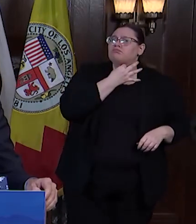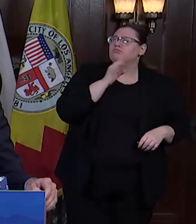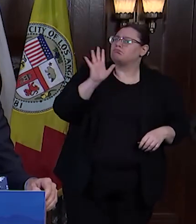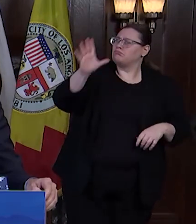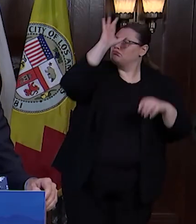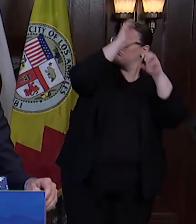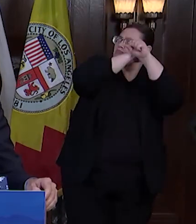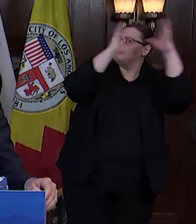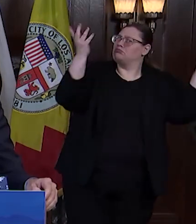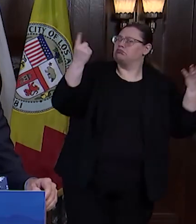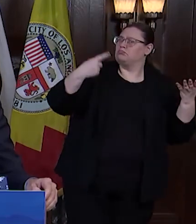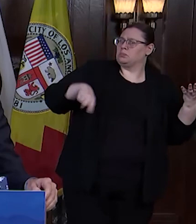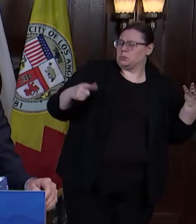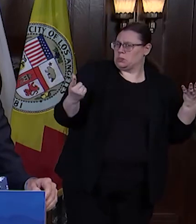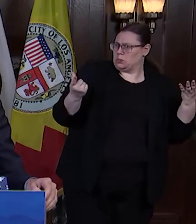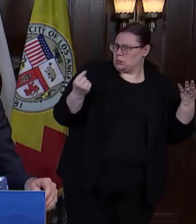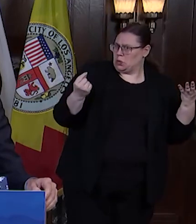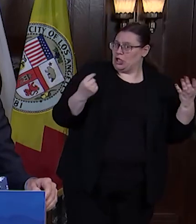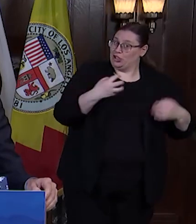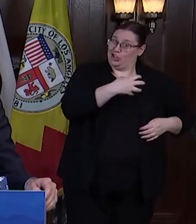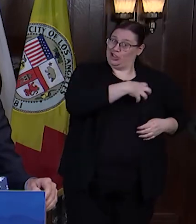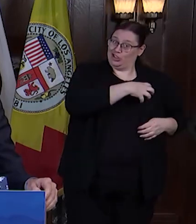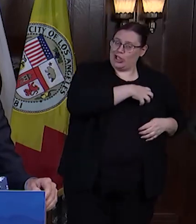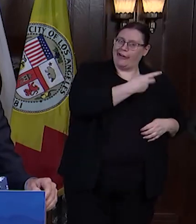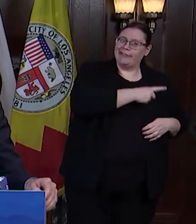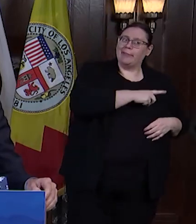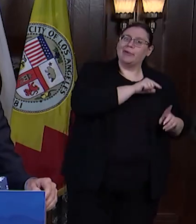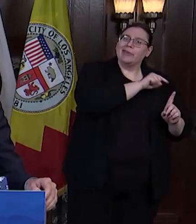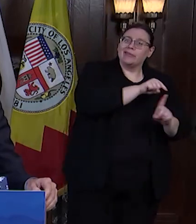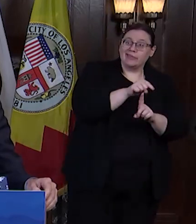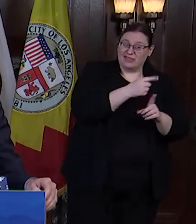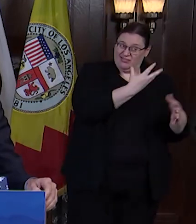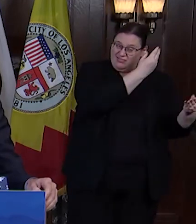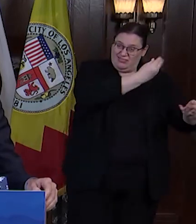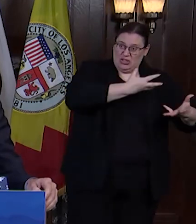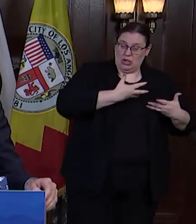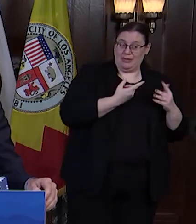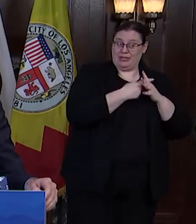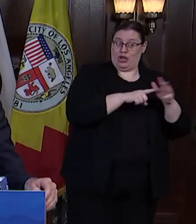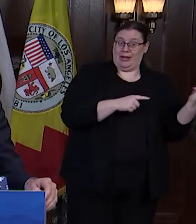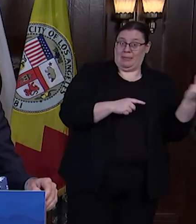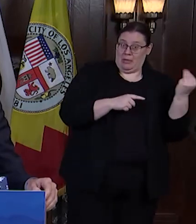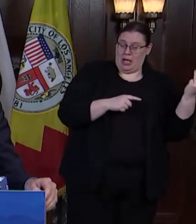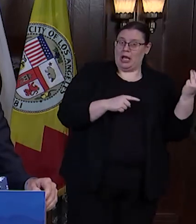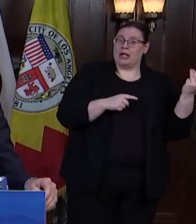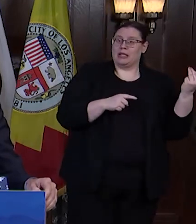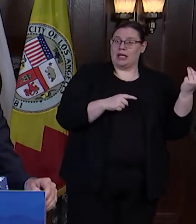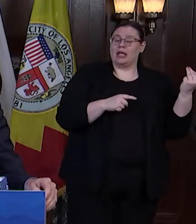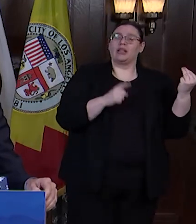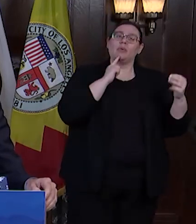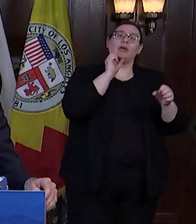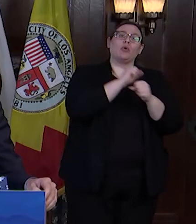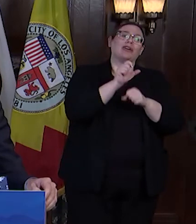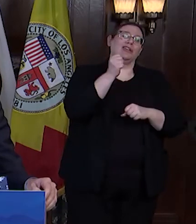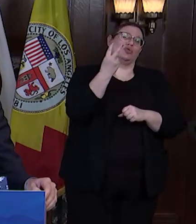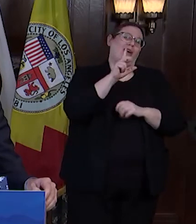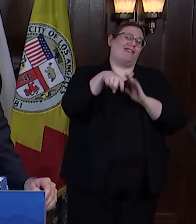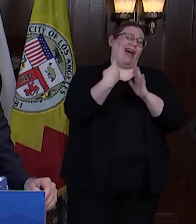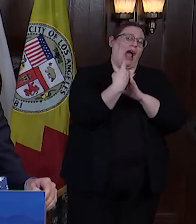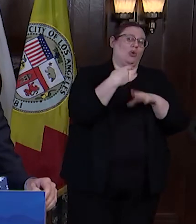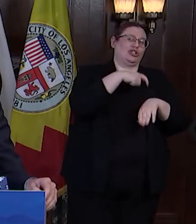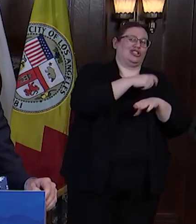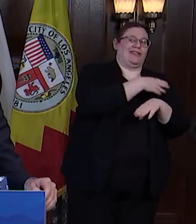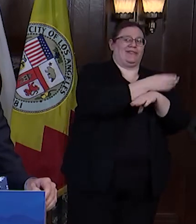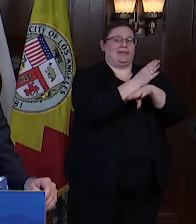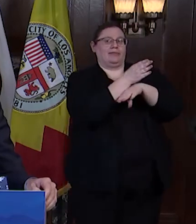envision for next week. There are sheriff's deputies that tell me that starting Monday they're going to go on 12s to prepare for